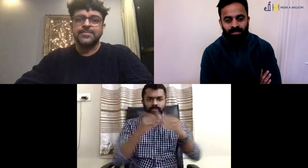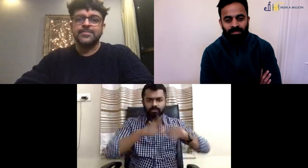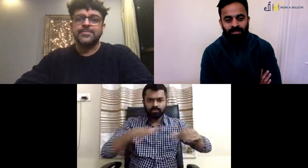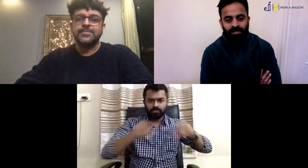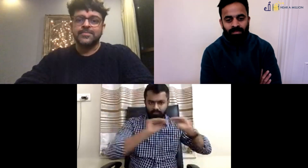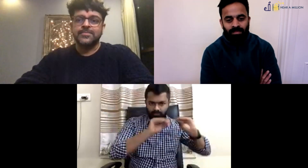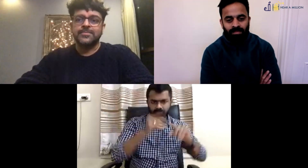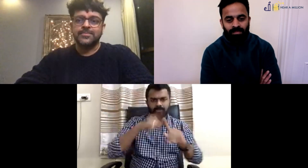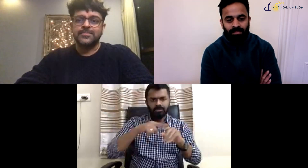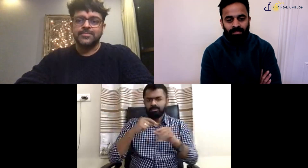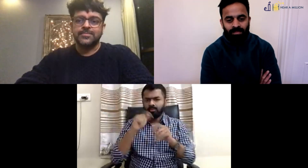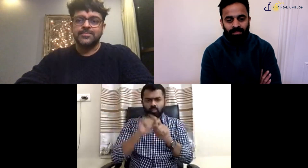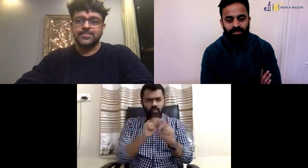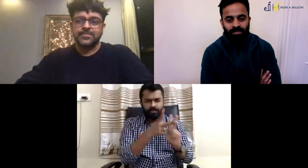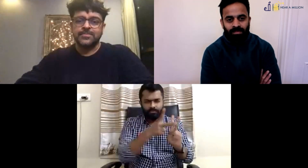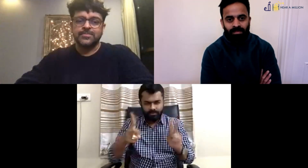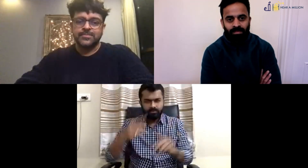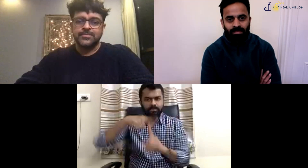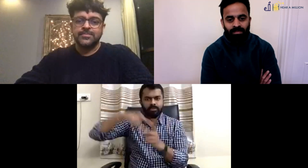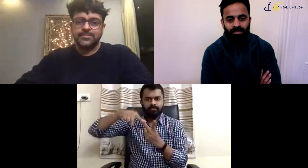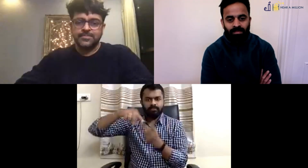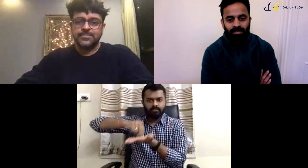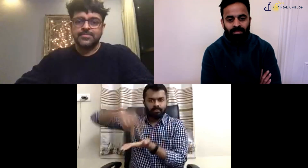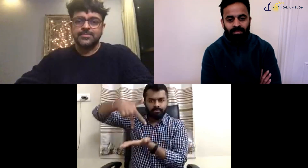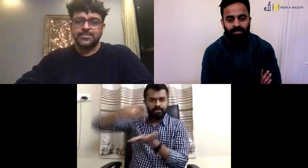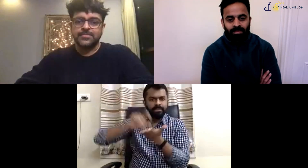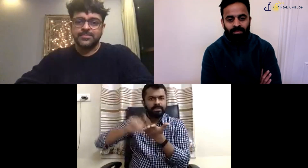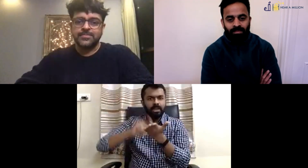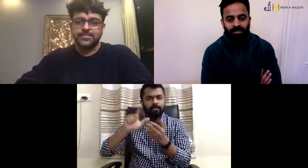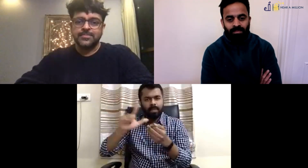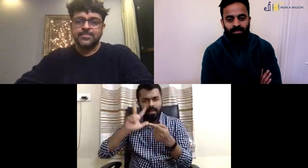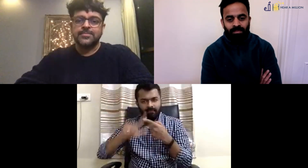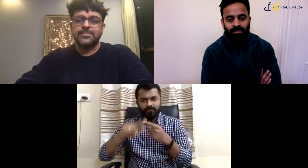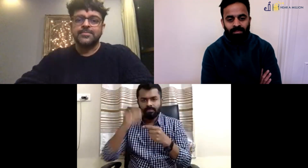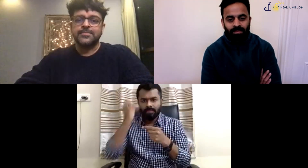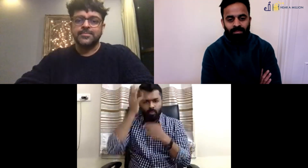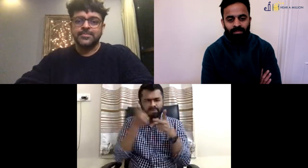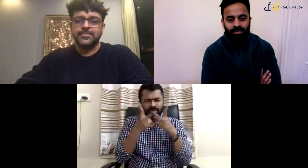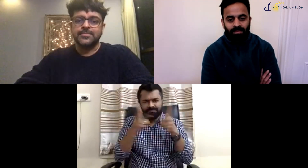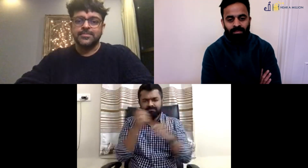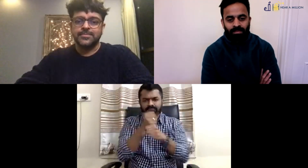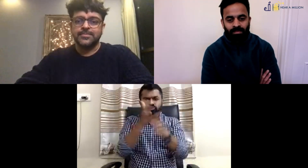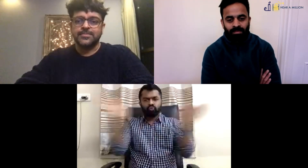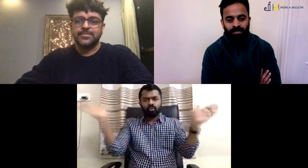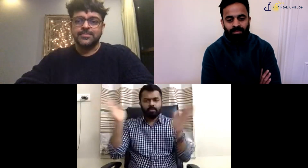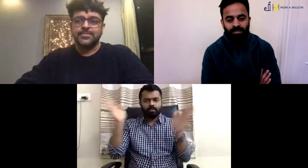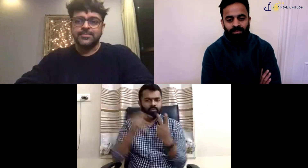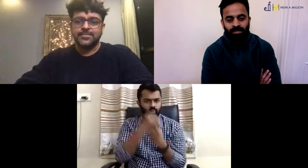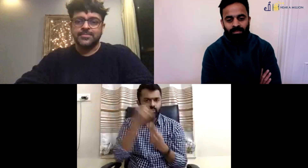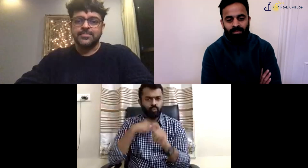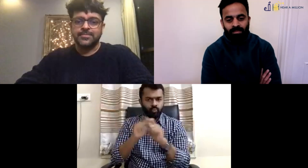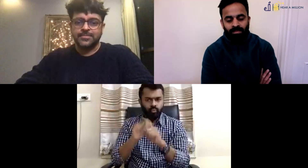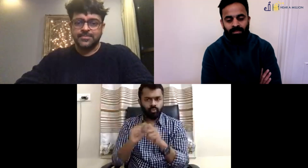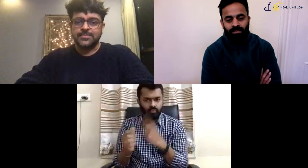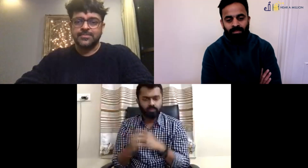working with the deaf children. I'm working in the different work as well. So I'm working on